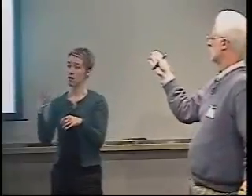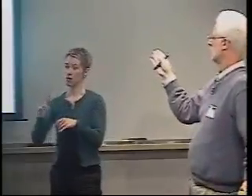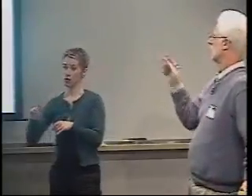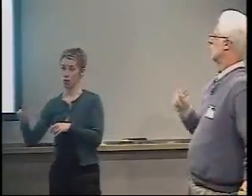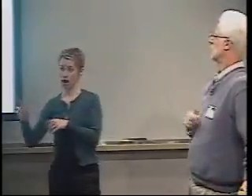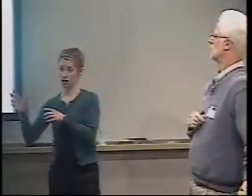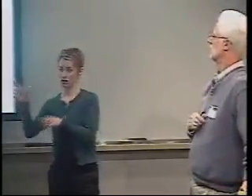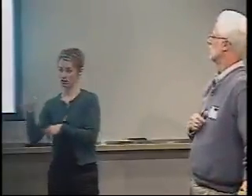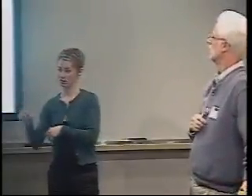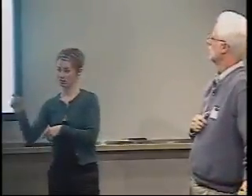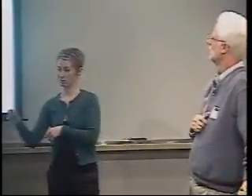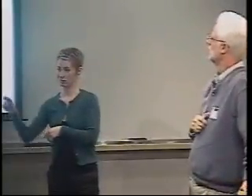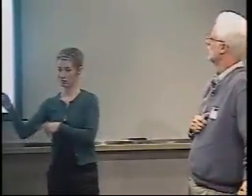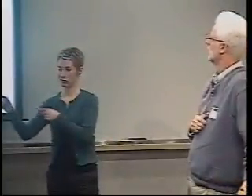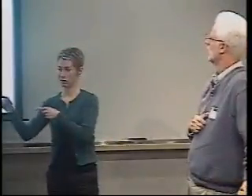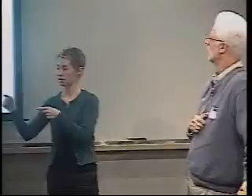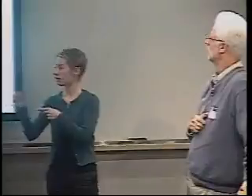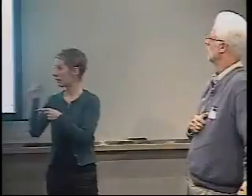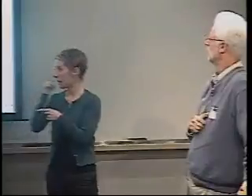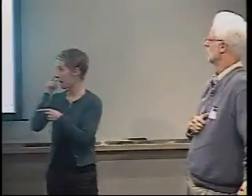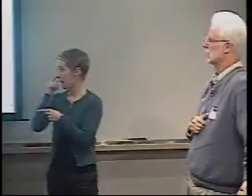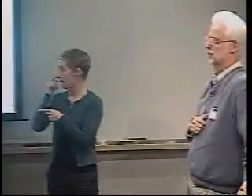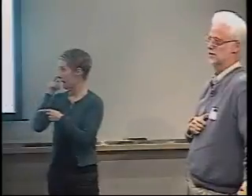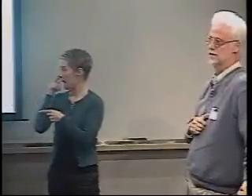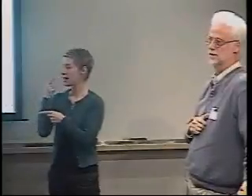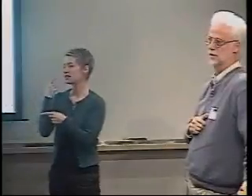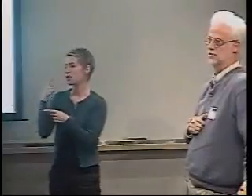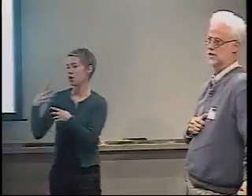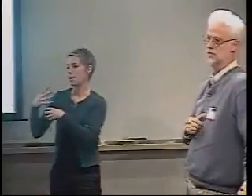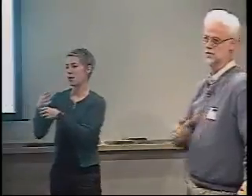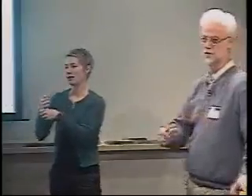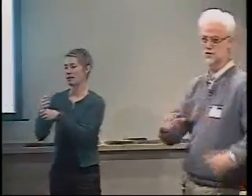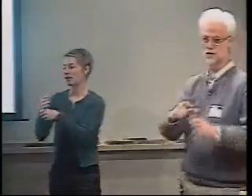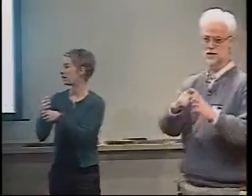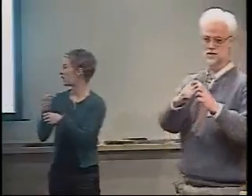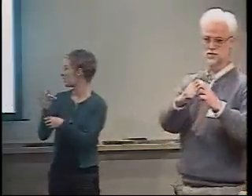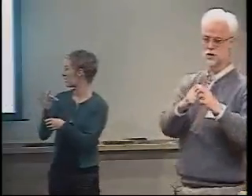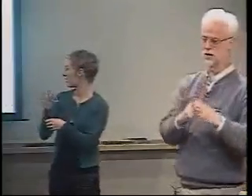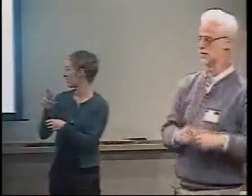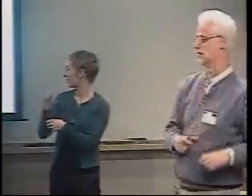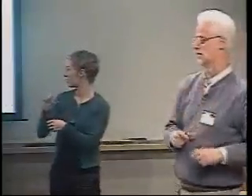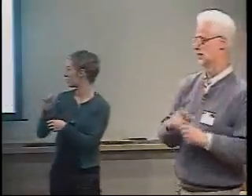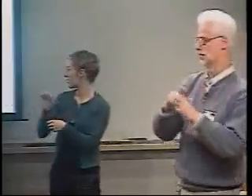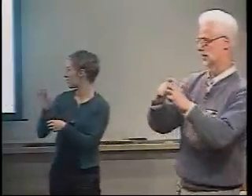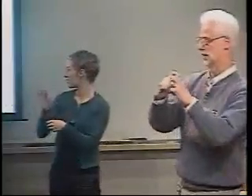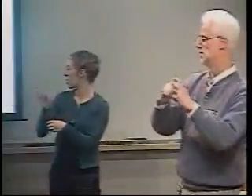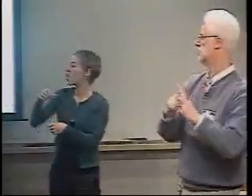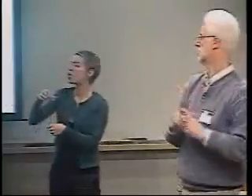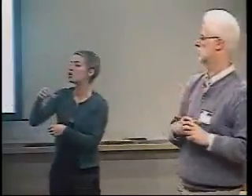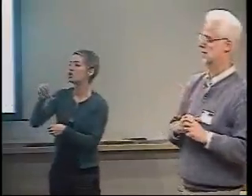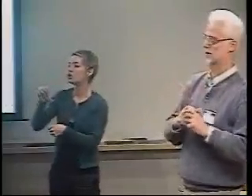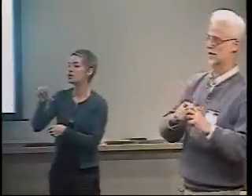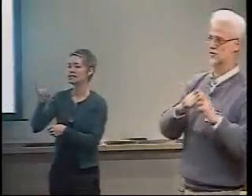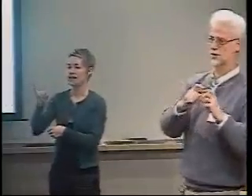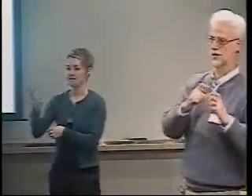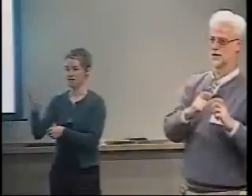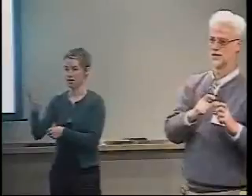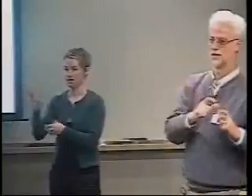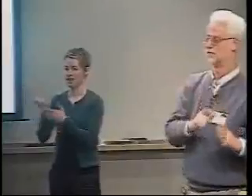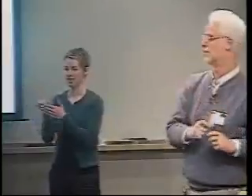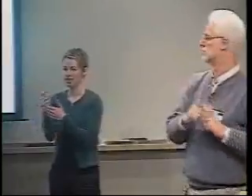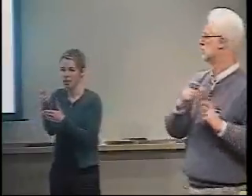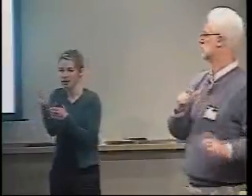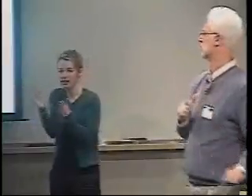right are for compressing QSIF, which is slightly smaller image and probably not as